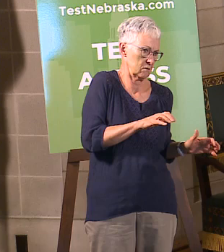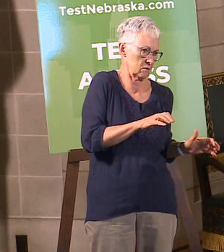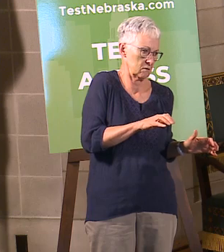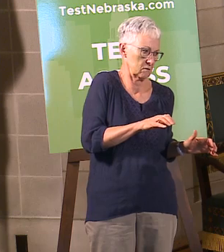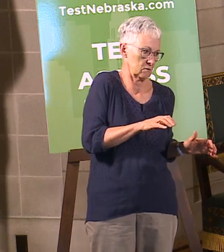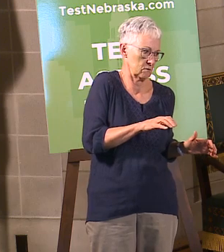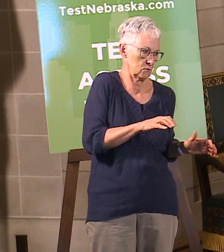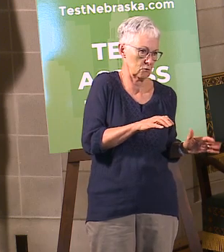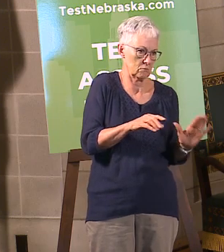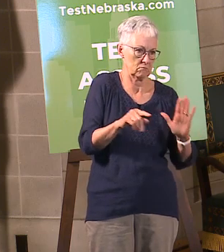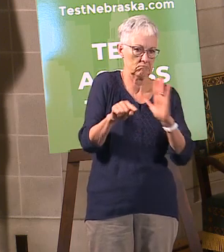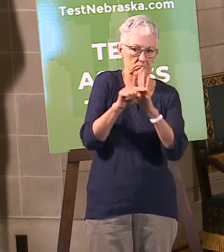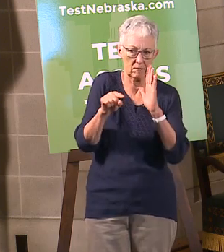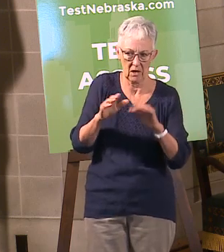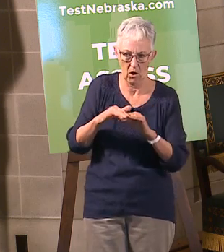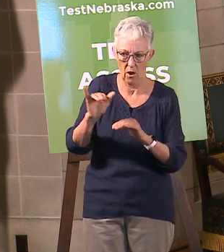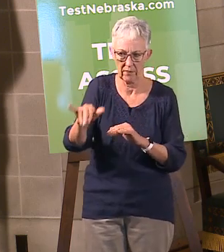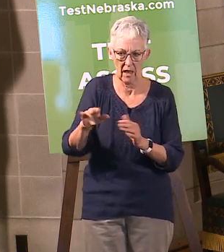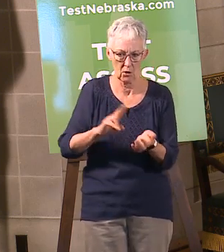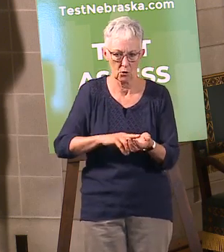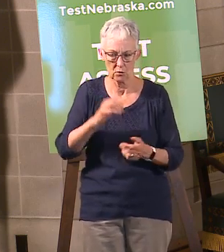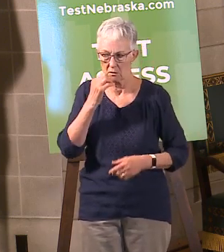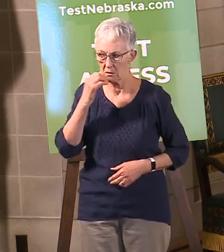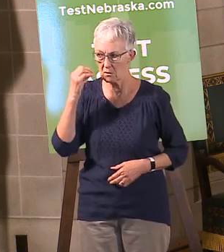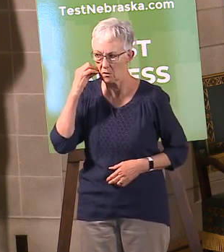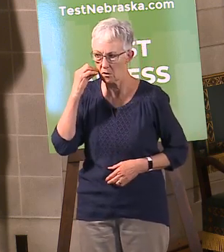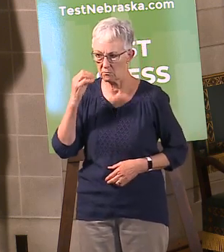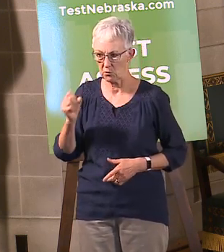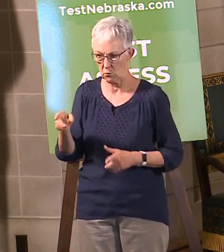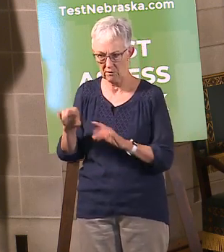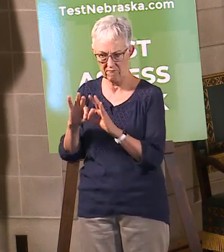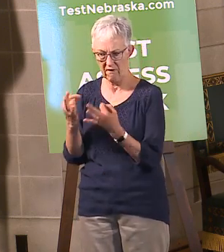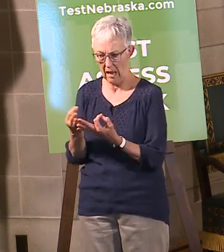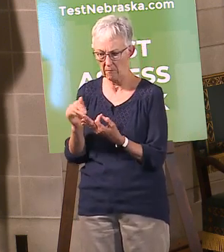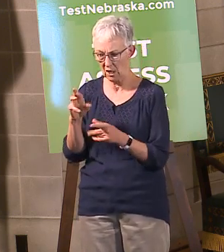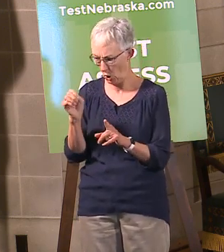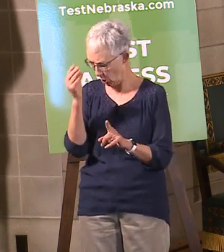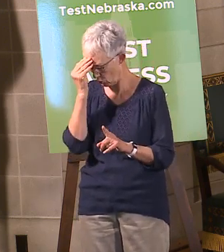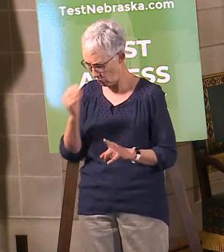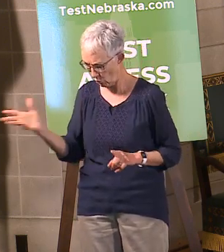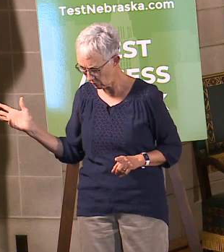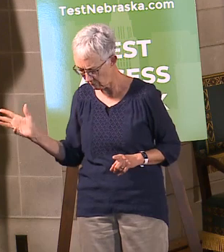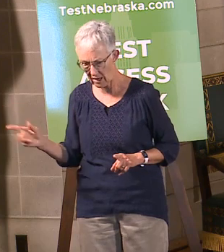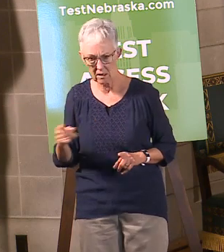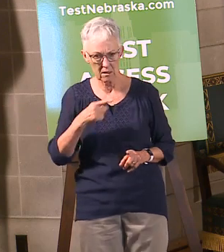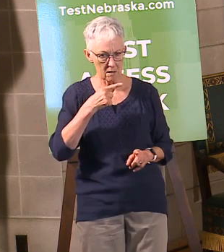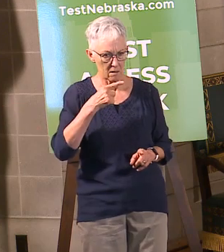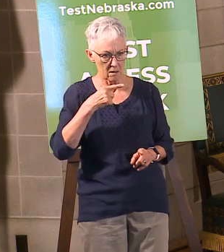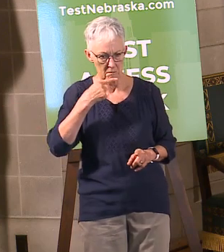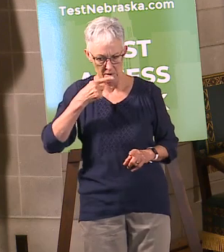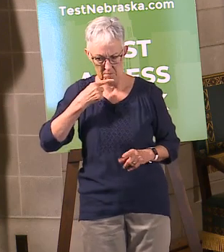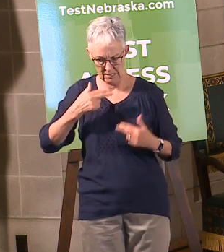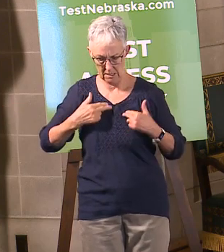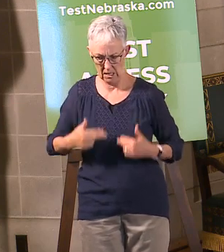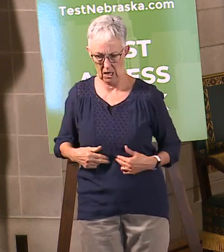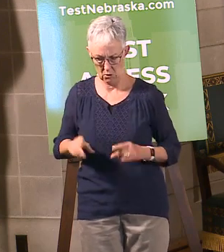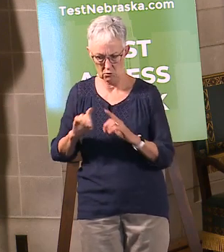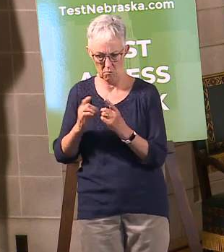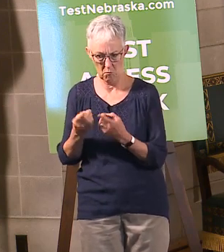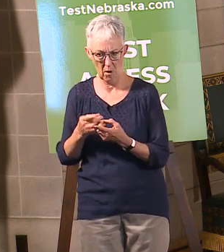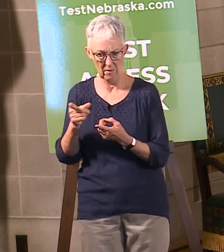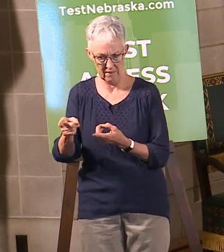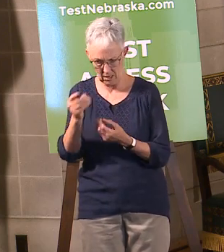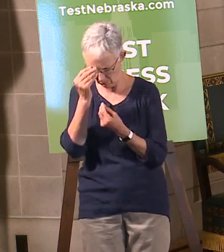being notified and the public health districts are being notified, the information is sort of seeping out there, but in